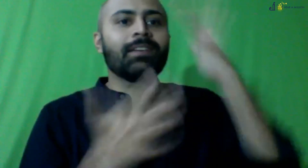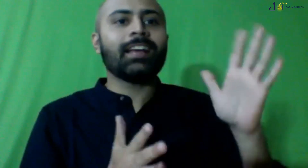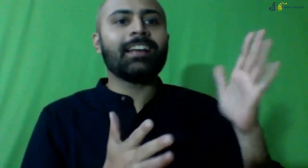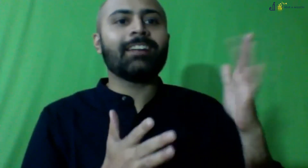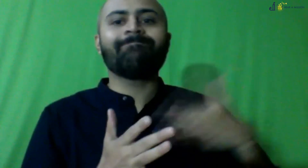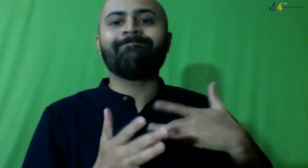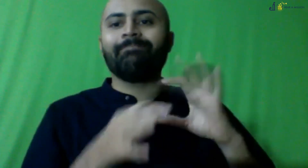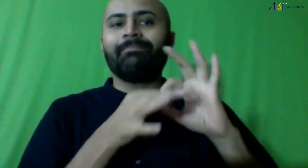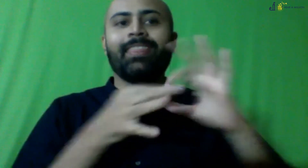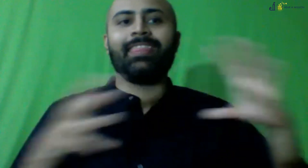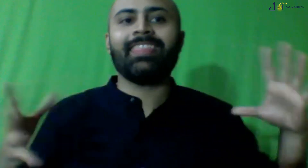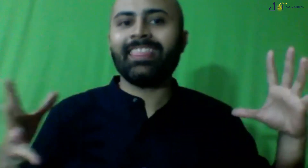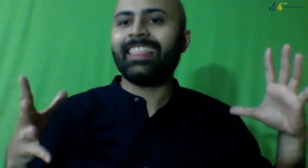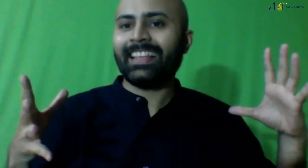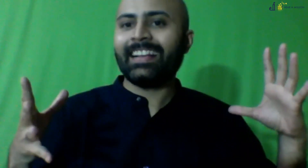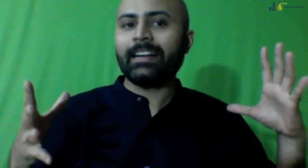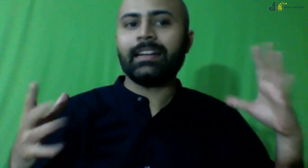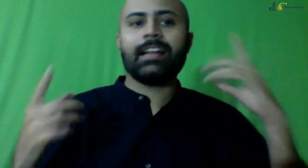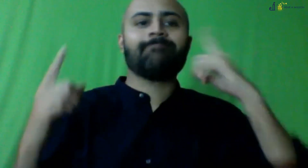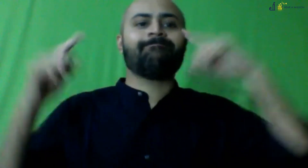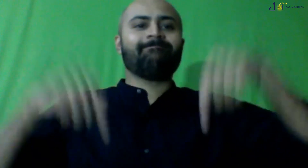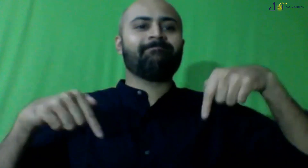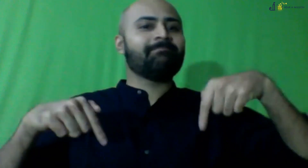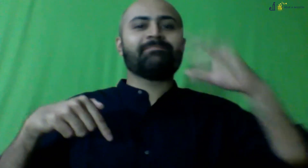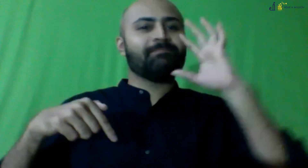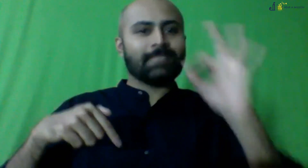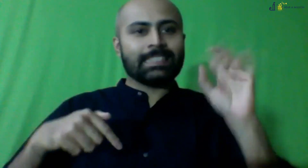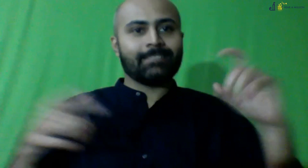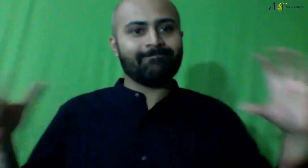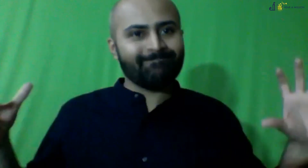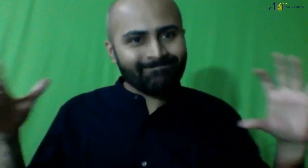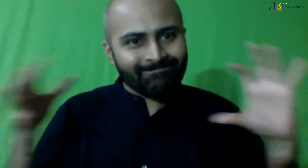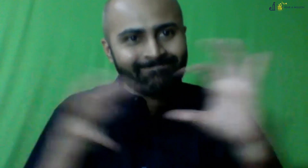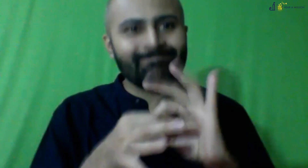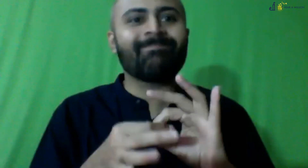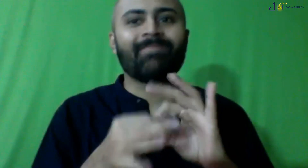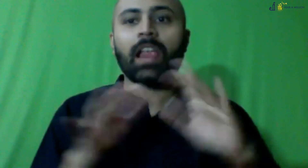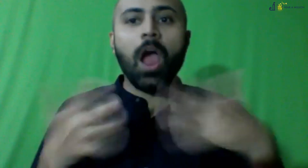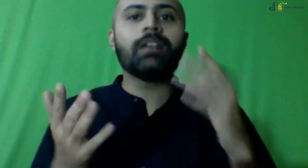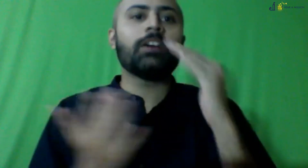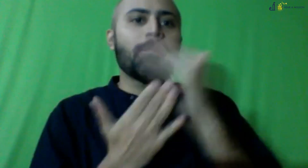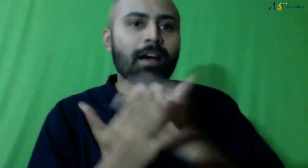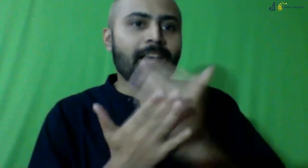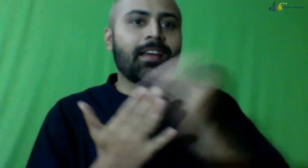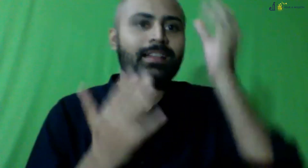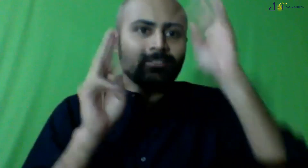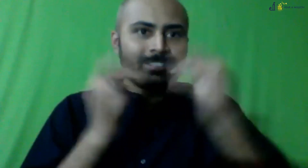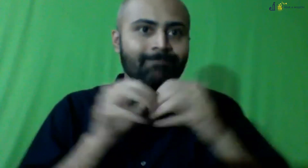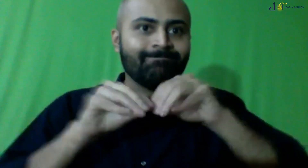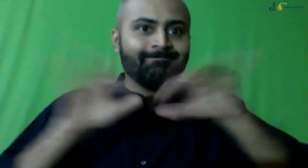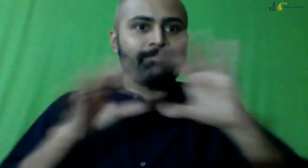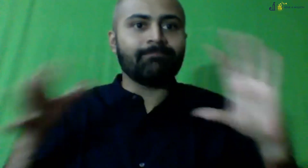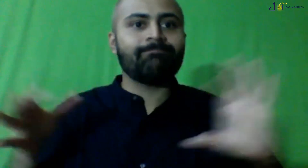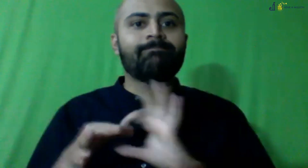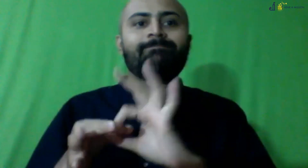but we were not sure how we can connect with another disability. So today it's more important so that we can